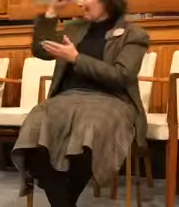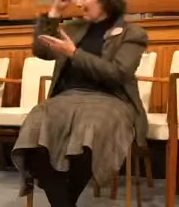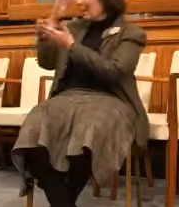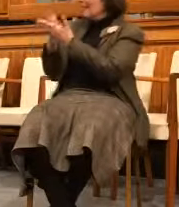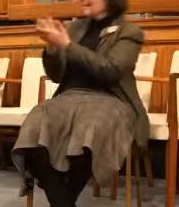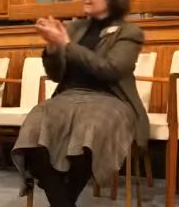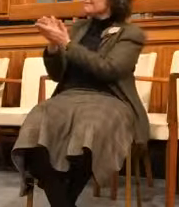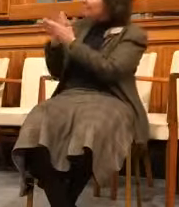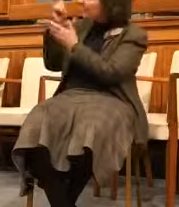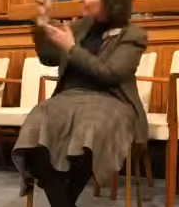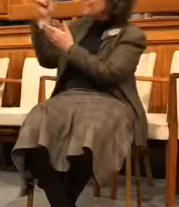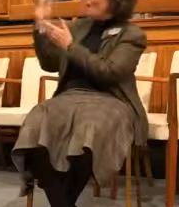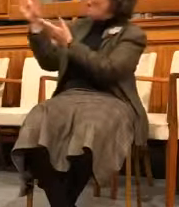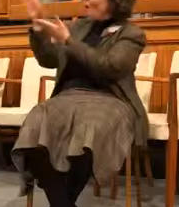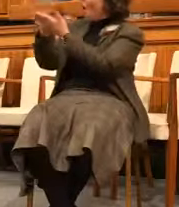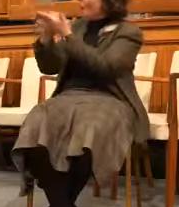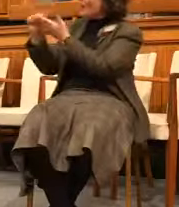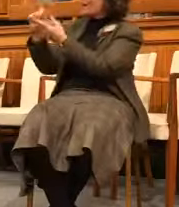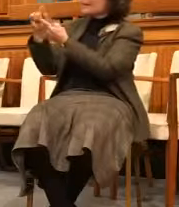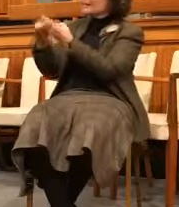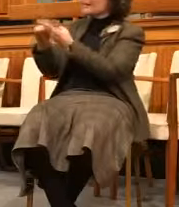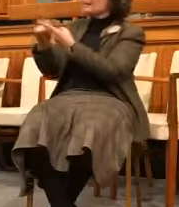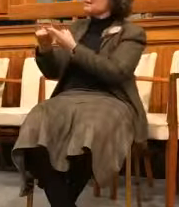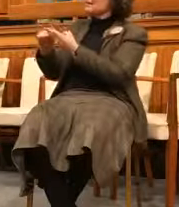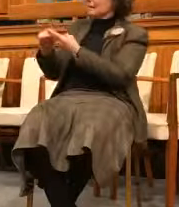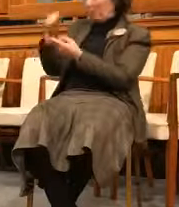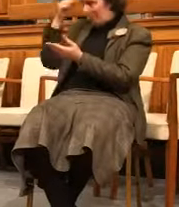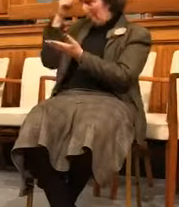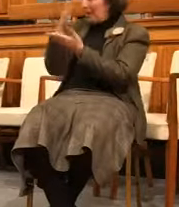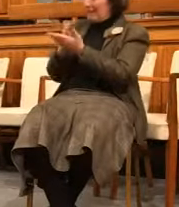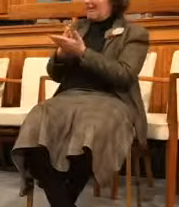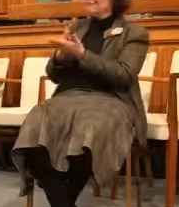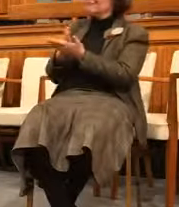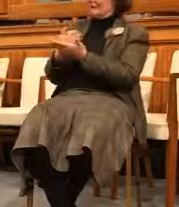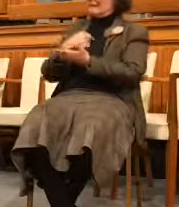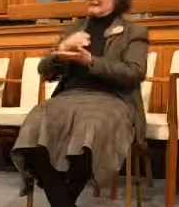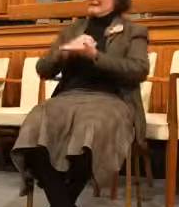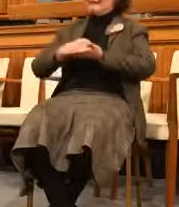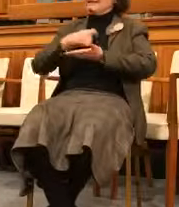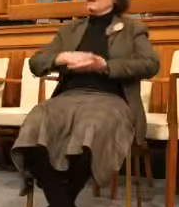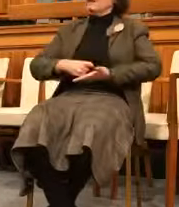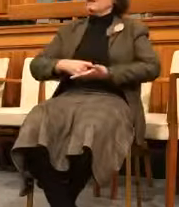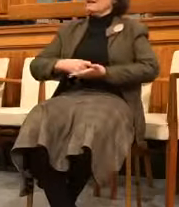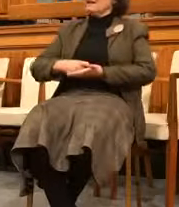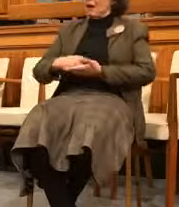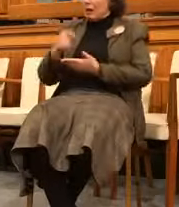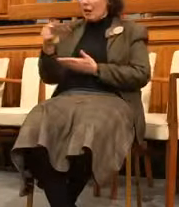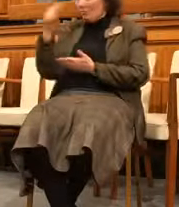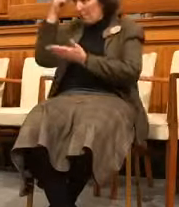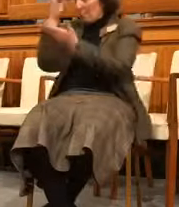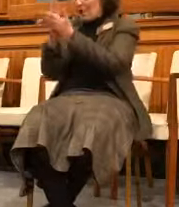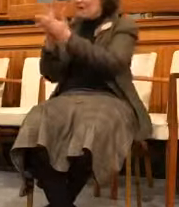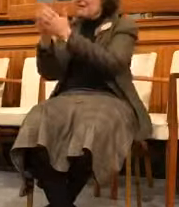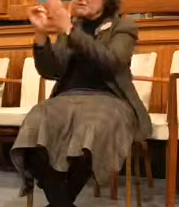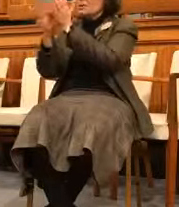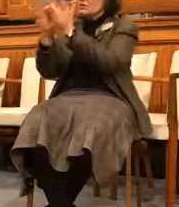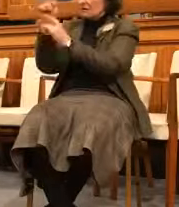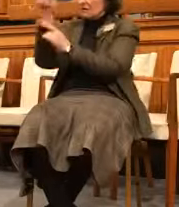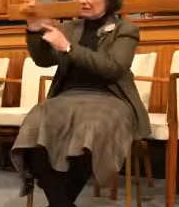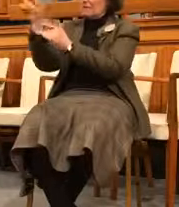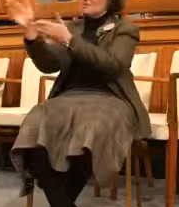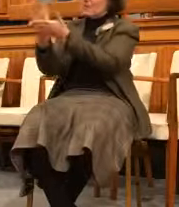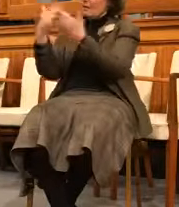sinful state. I believe Christ is a Saviour who suffered and died for sinners. I believe it